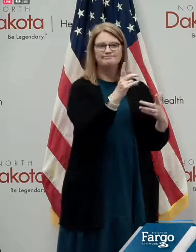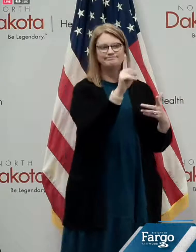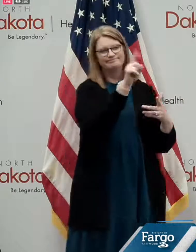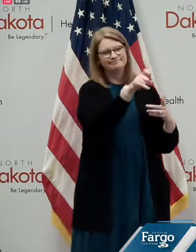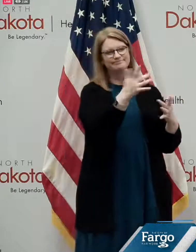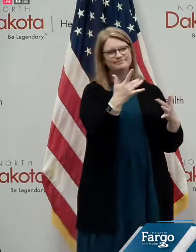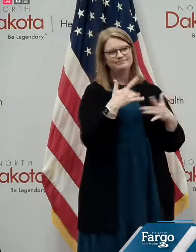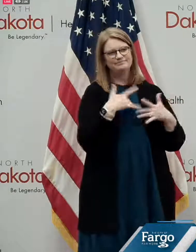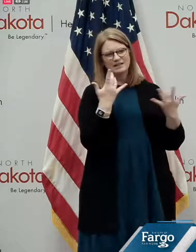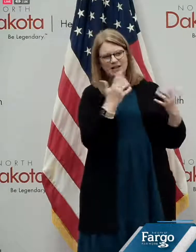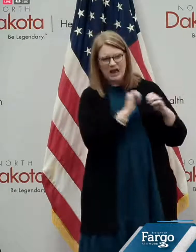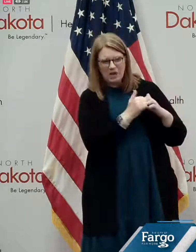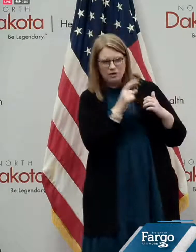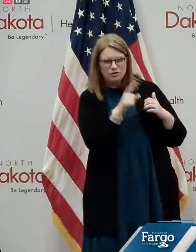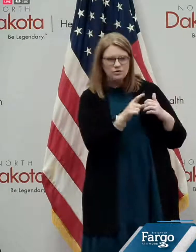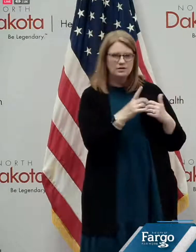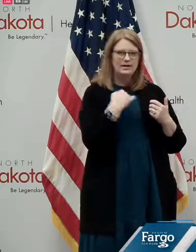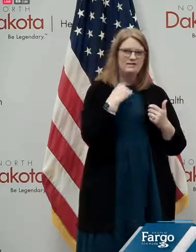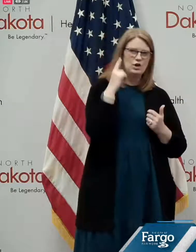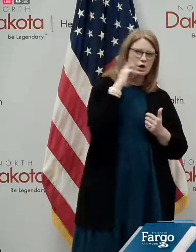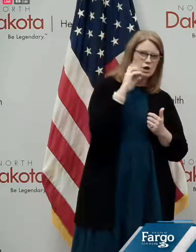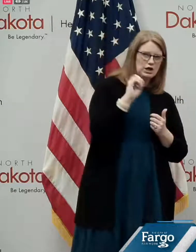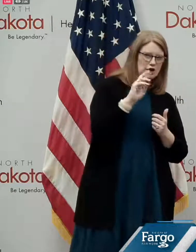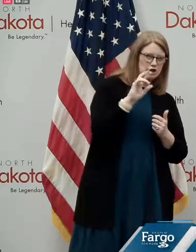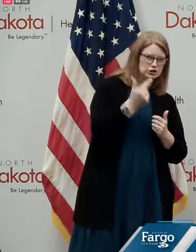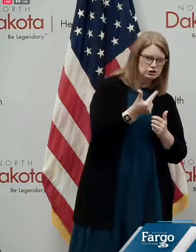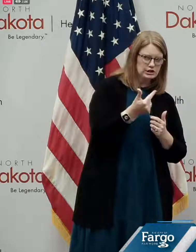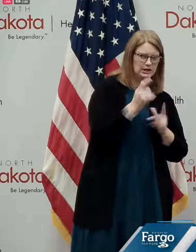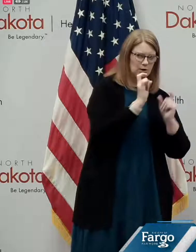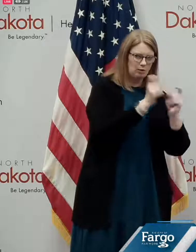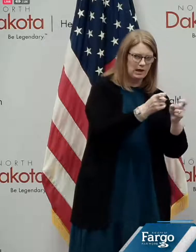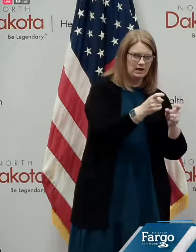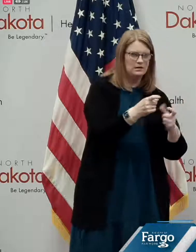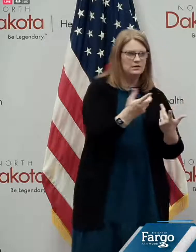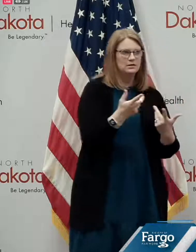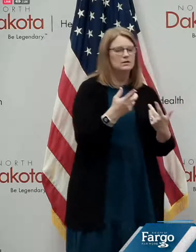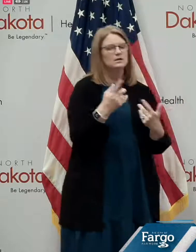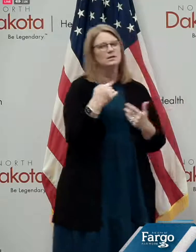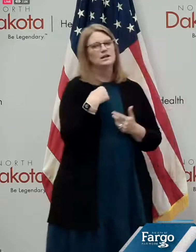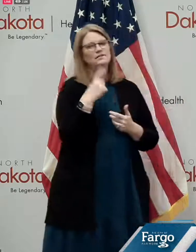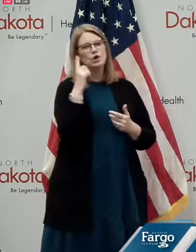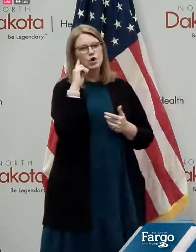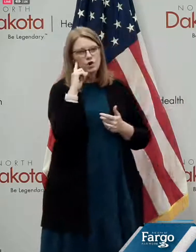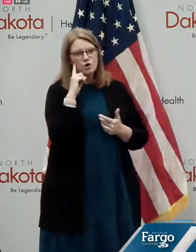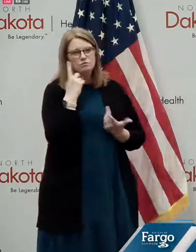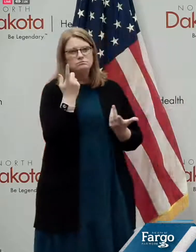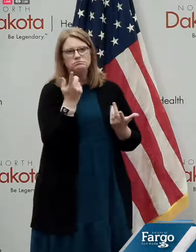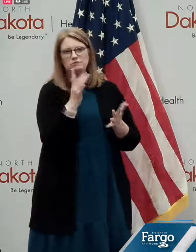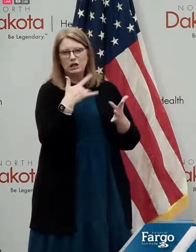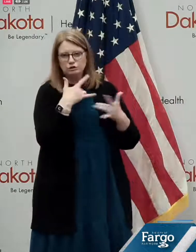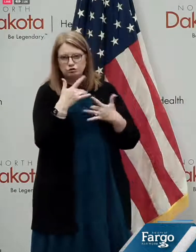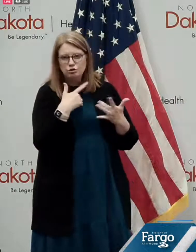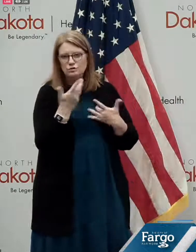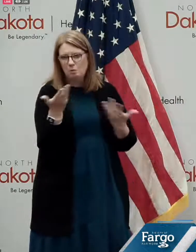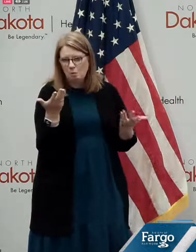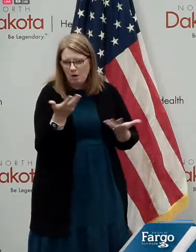ask how you're doing. Have you heard about the ERG grant? If you did hear about it, where did you hear about it? What are some of your